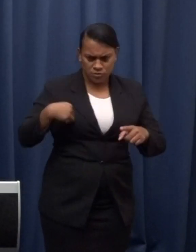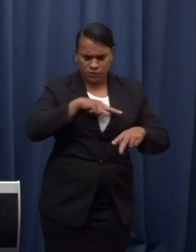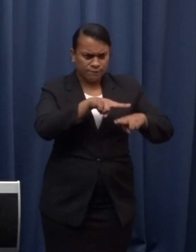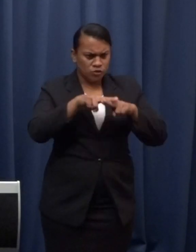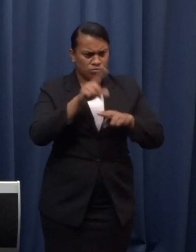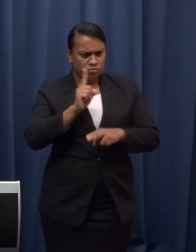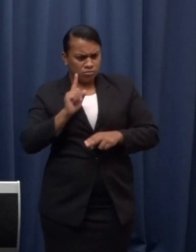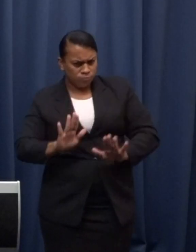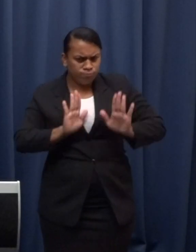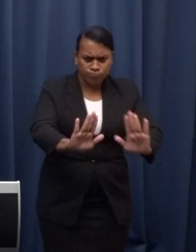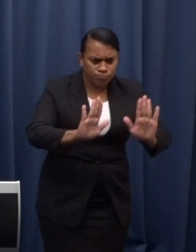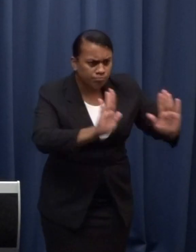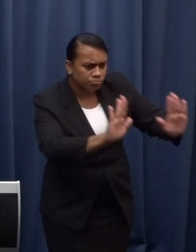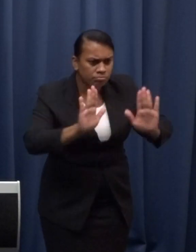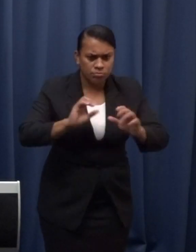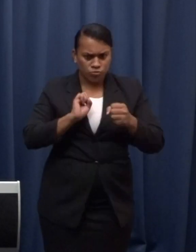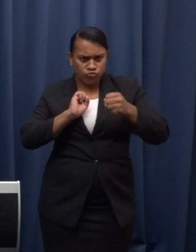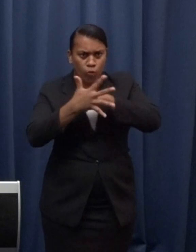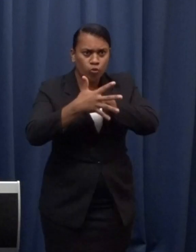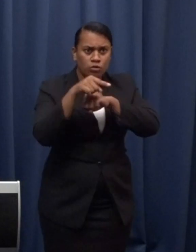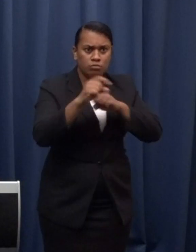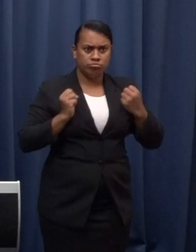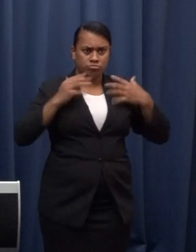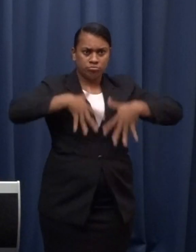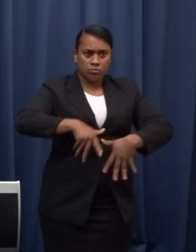expanded, effective immediately.